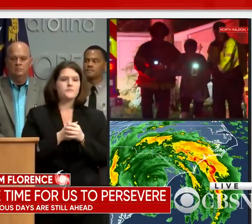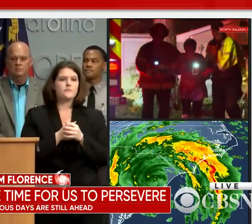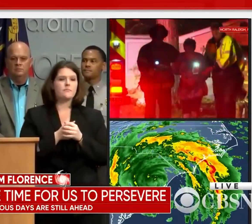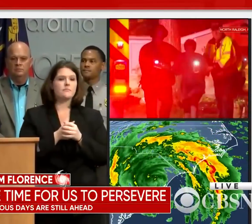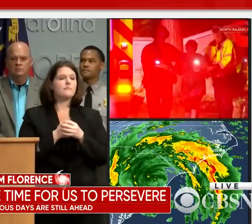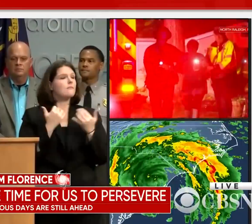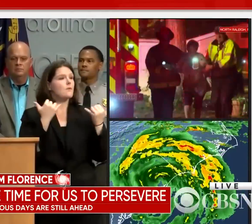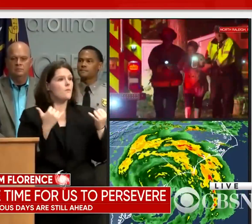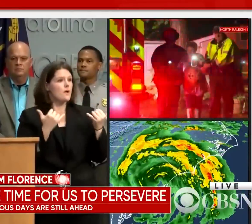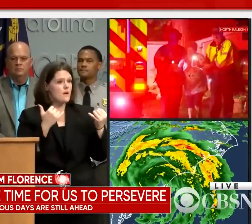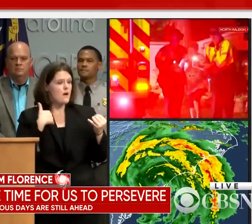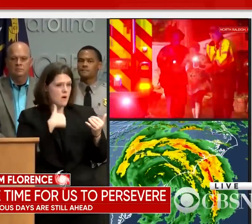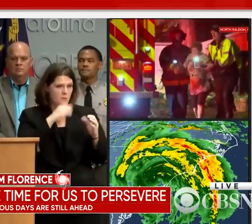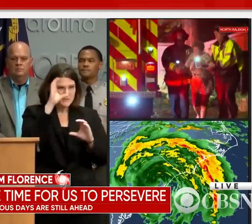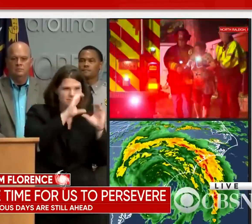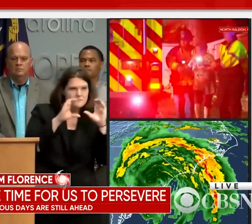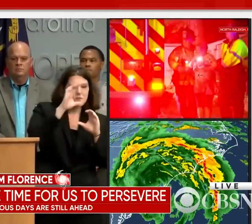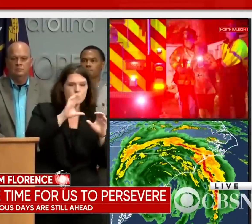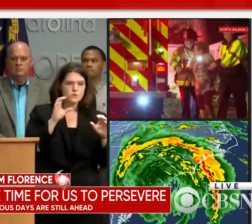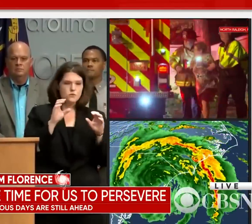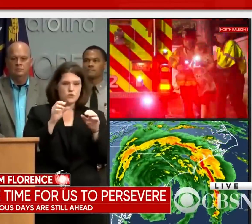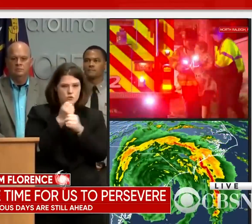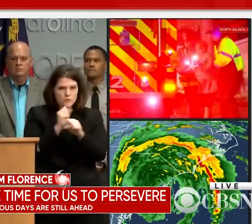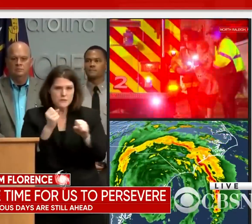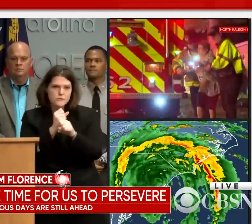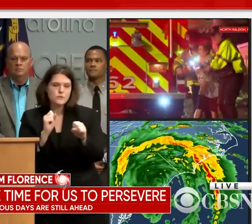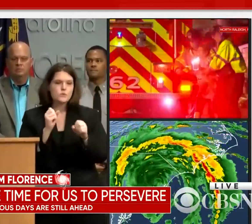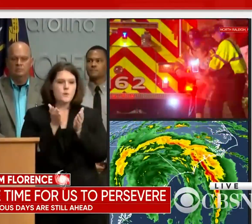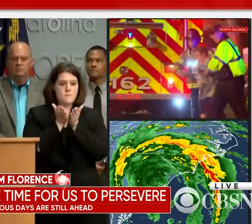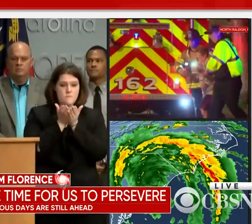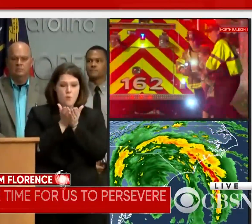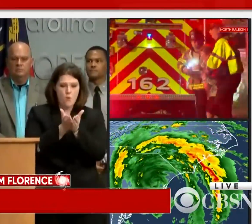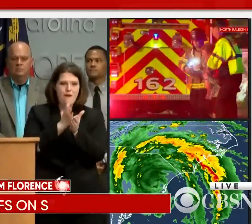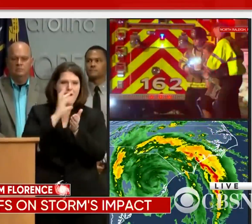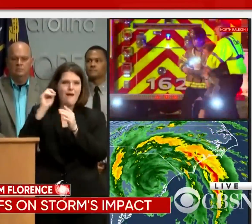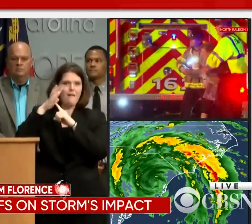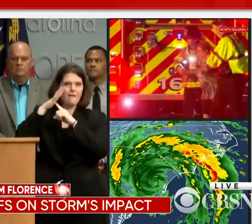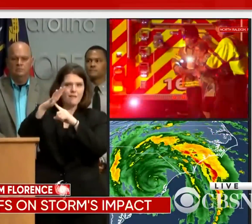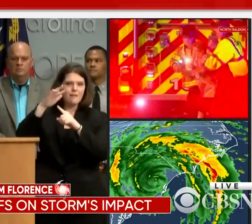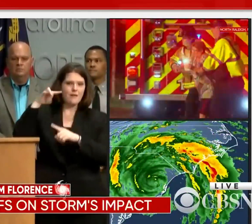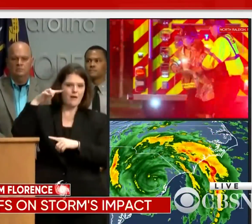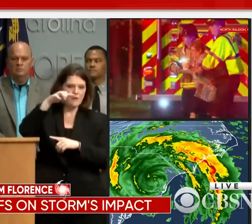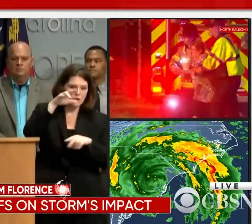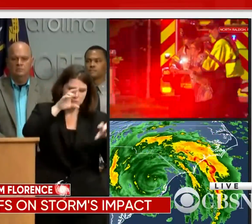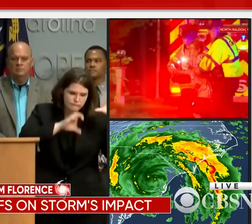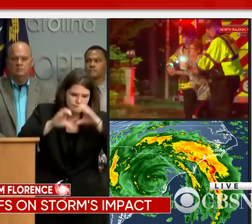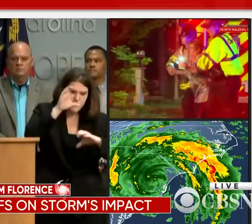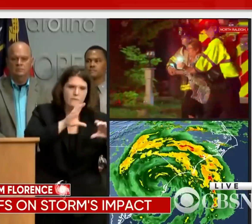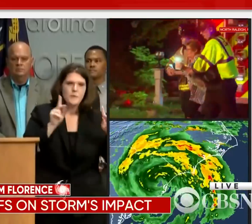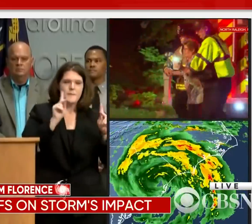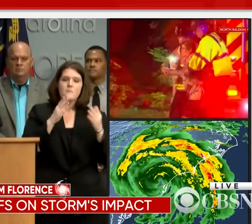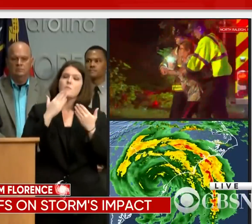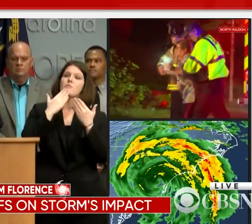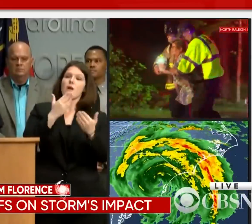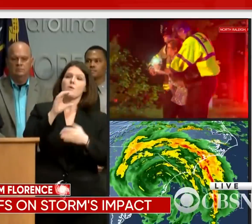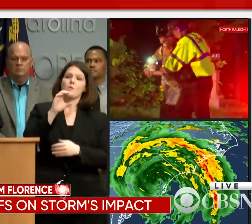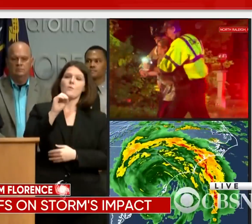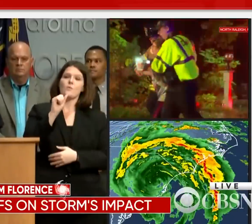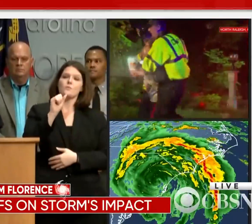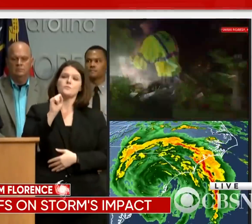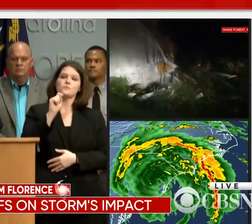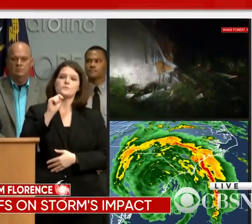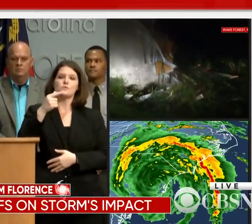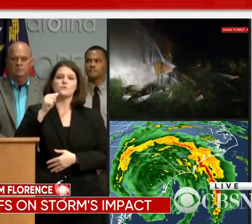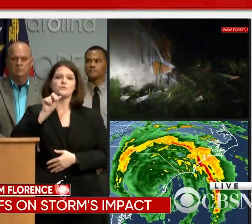engaged in search and rescue operations by boat and by air. Thank you also to our Coast Guard partners. And we have